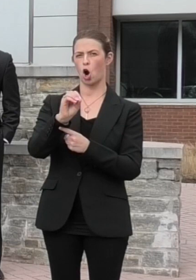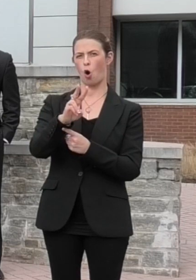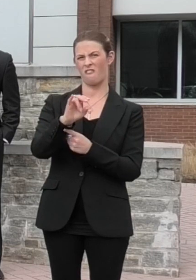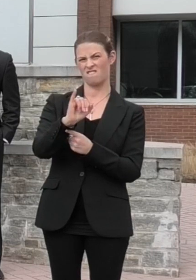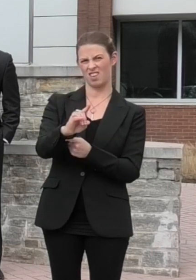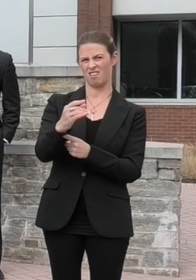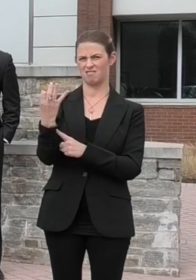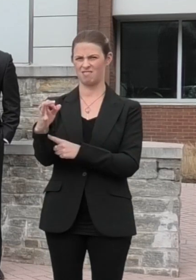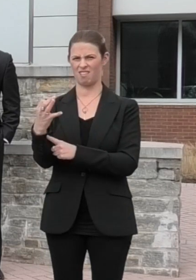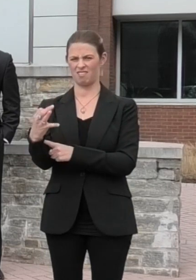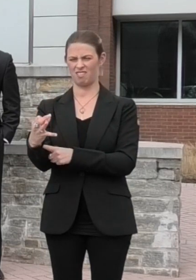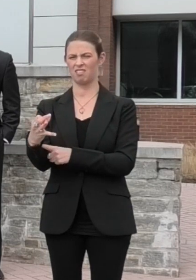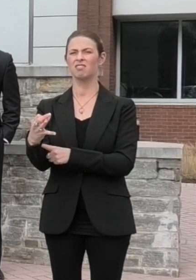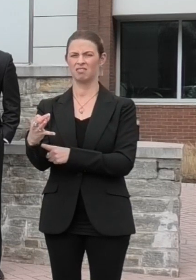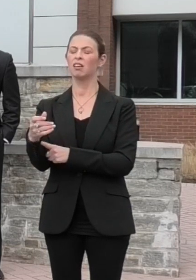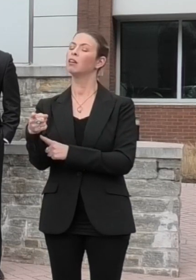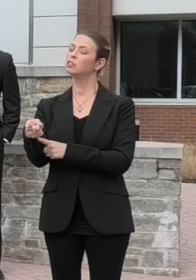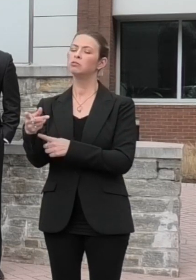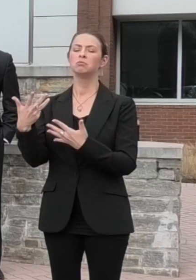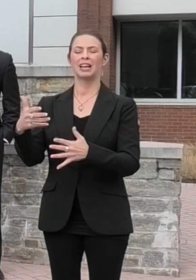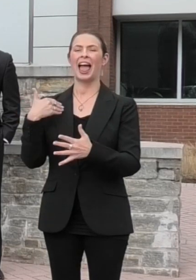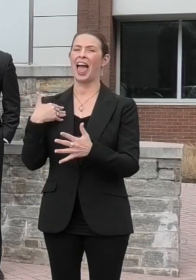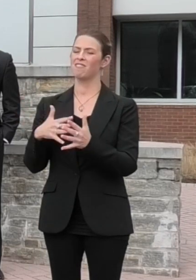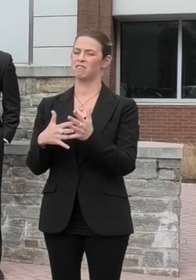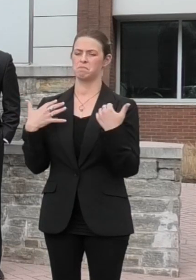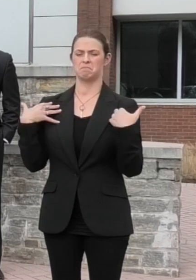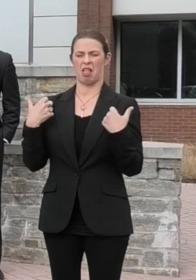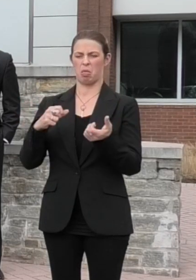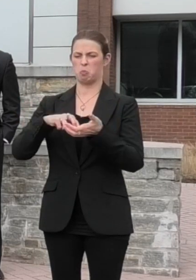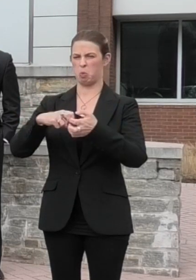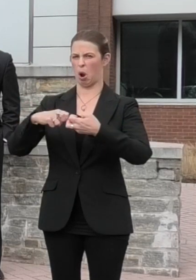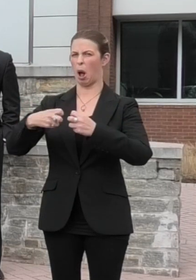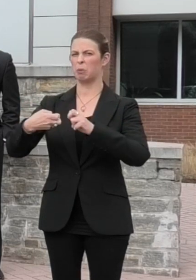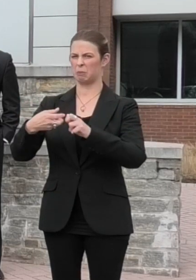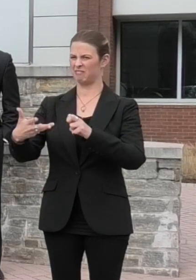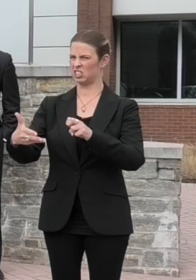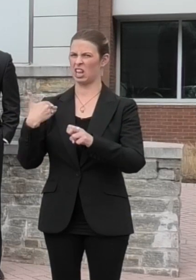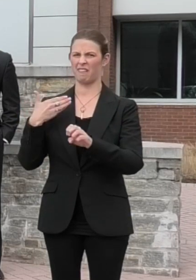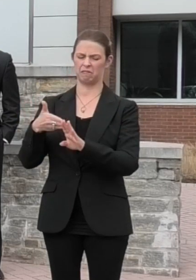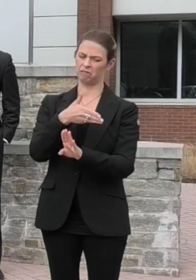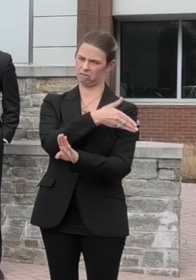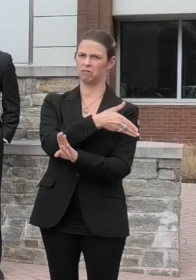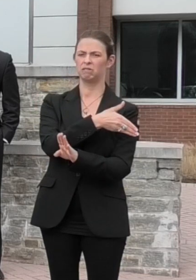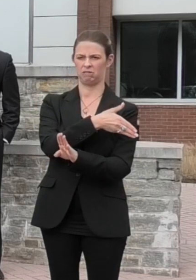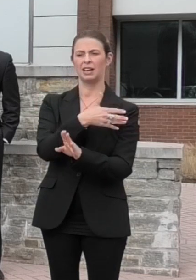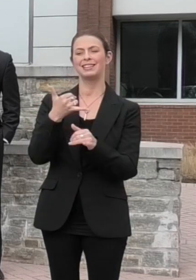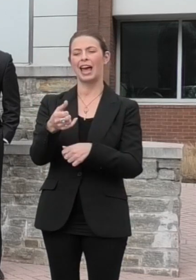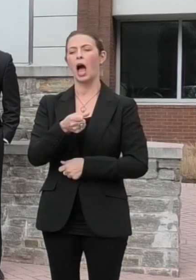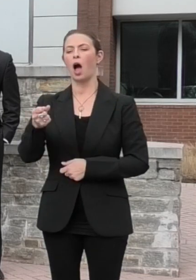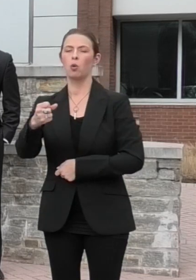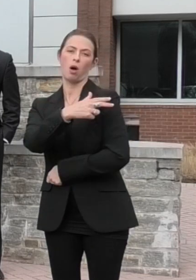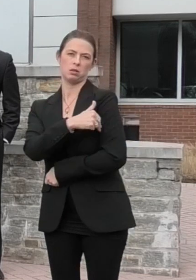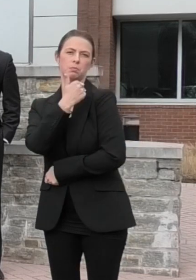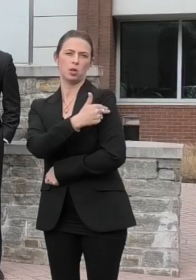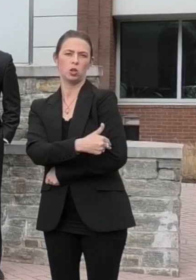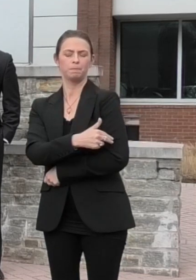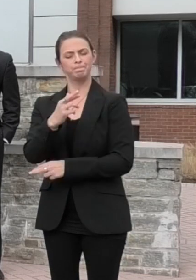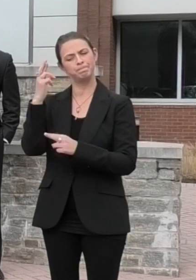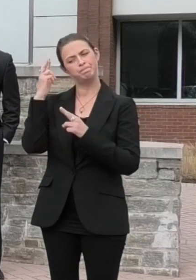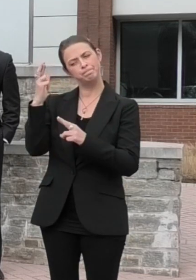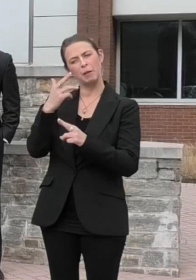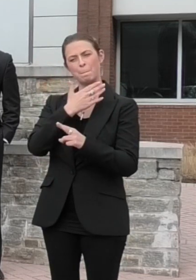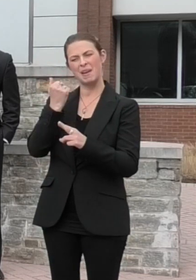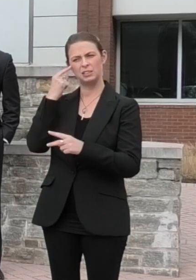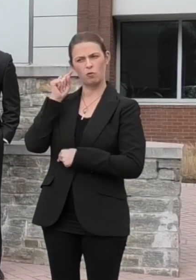executive mentioned, she has underlying health conditions and is currently hospitalized, and we wish her and her family